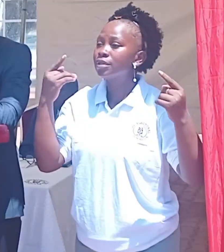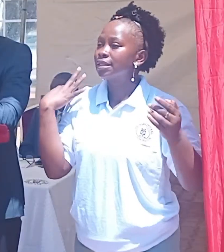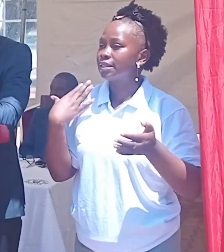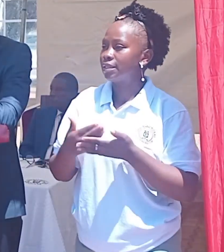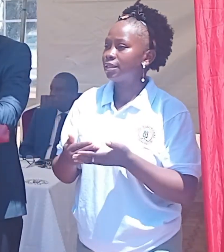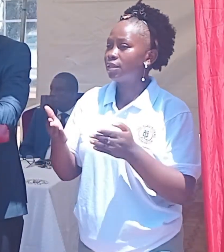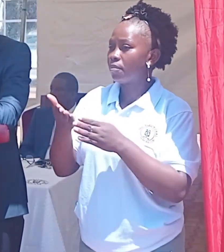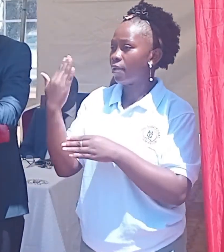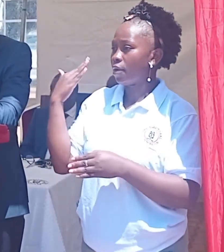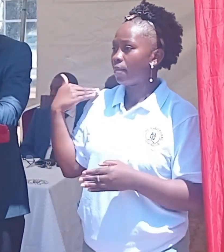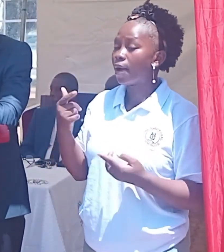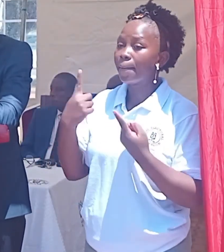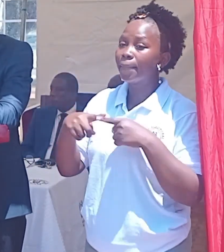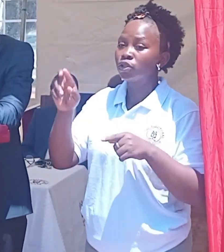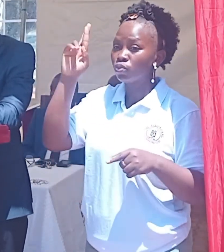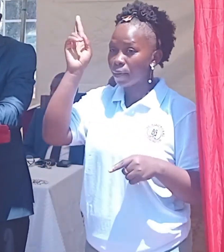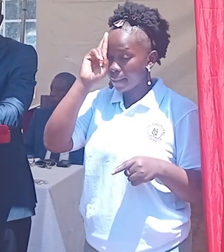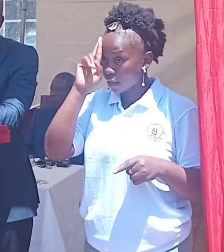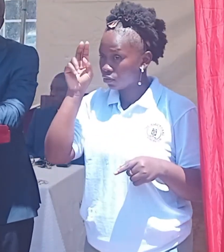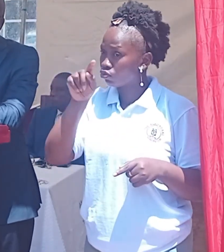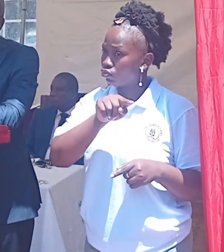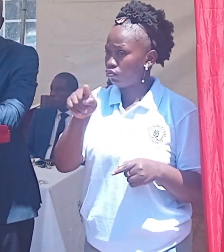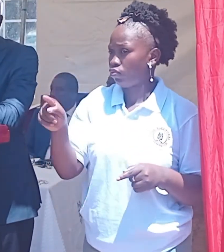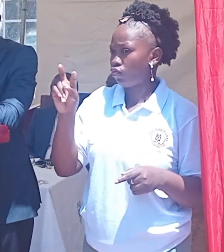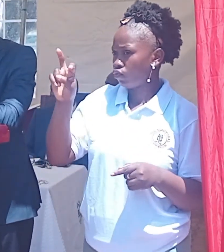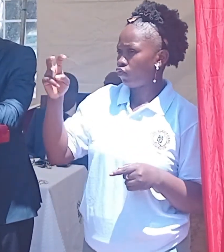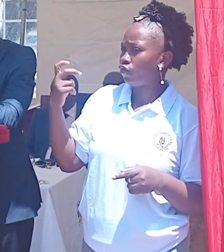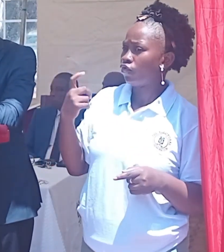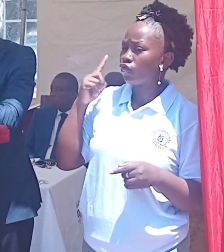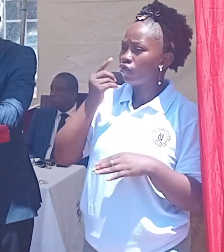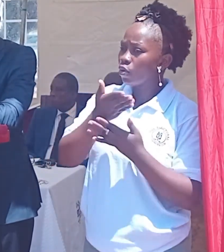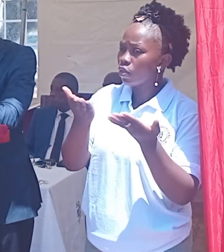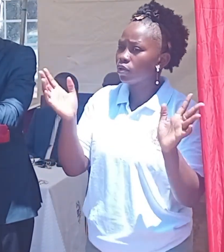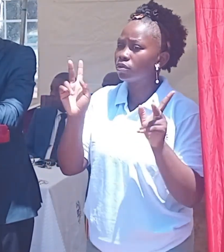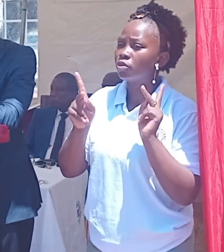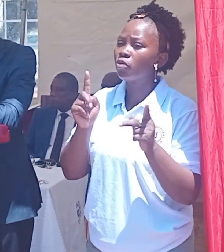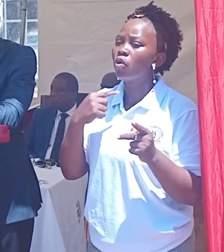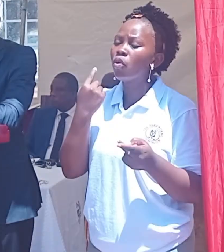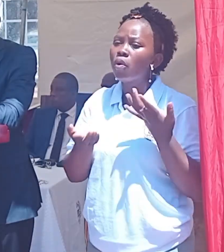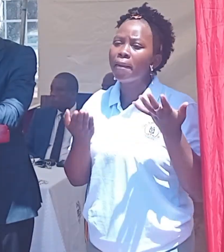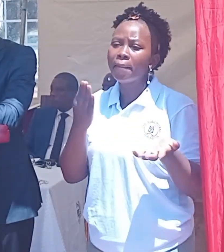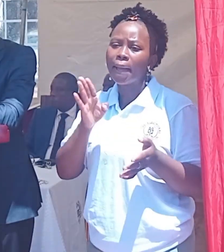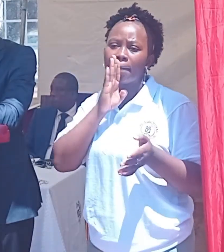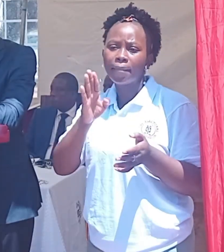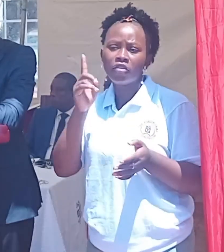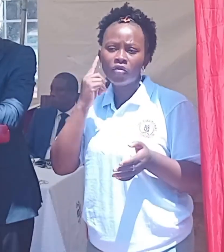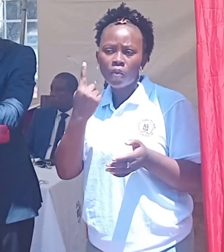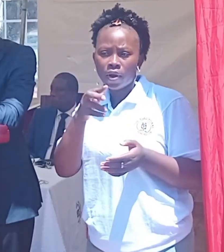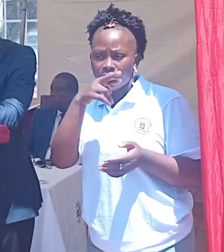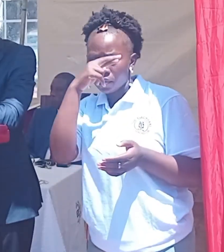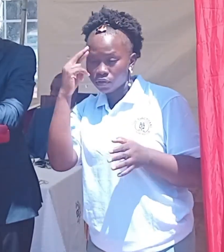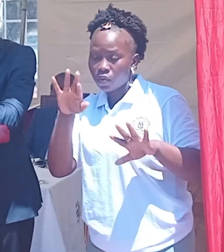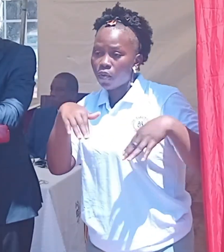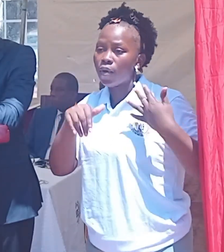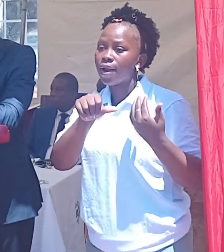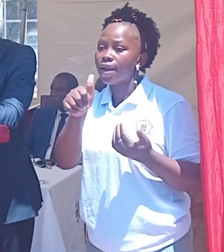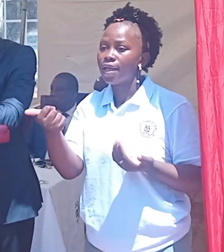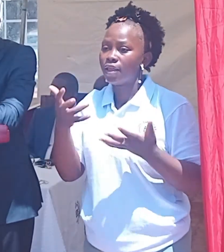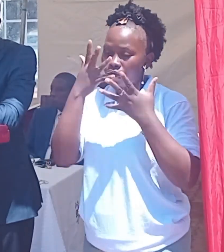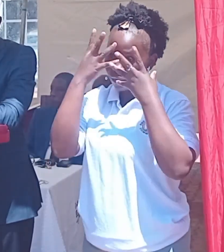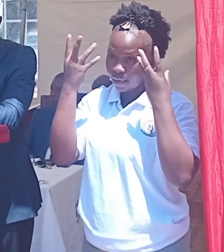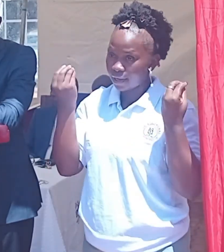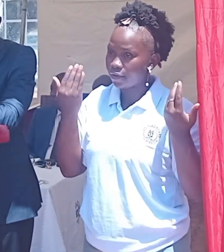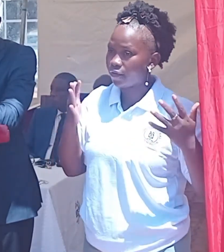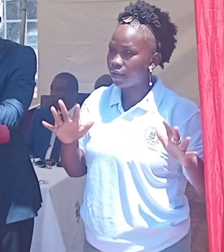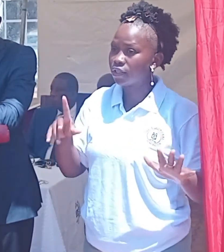this is a reminder, it's a recap for those who maybe for one reason or another have forgotten